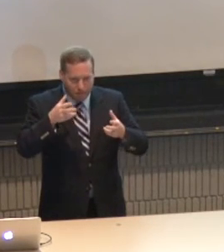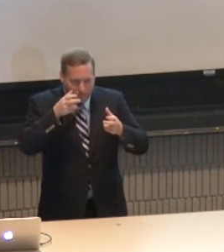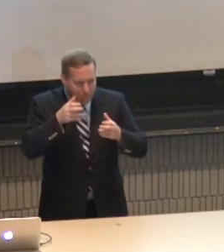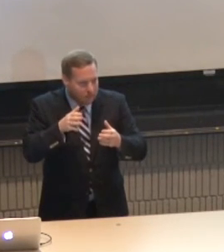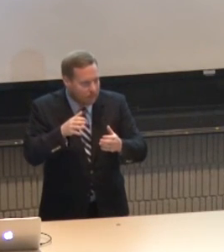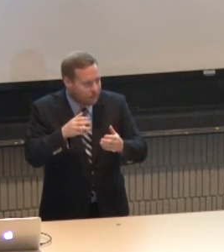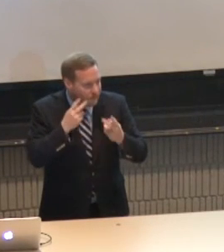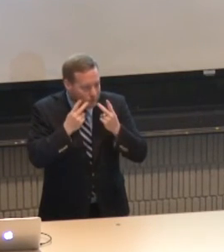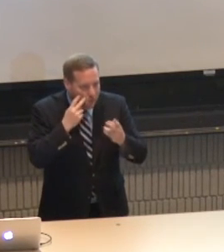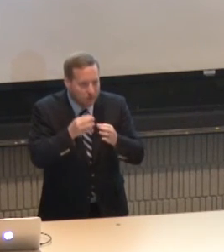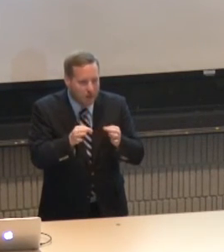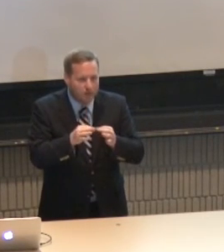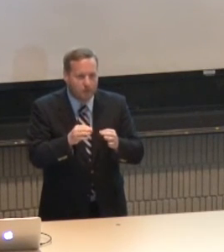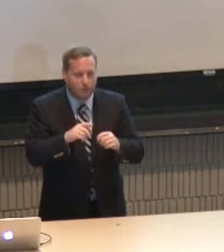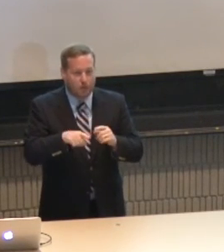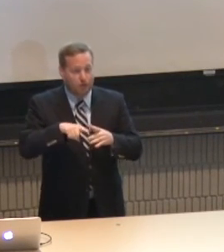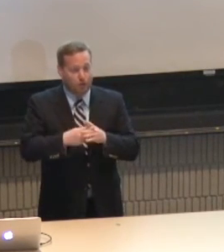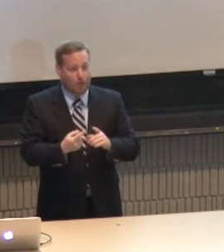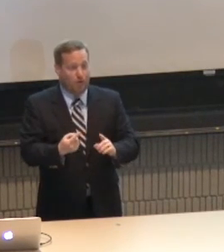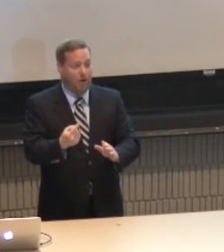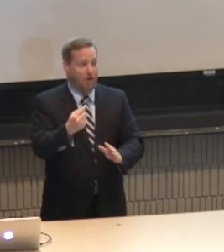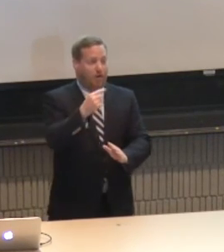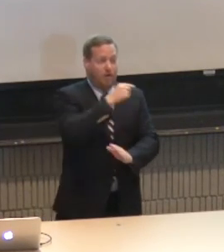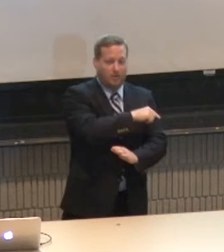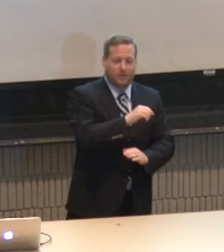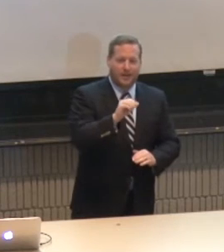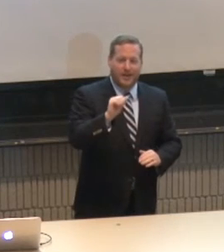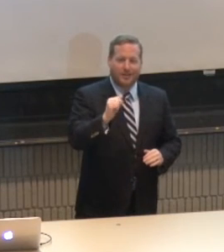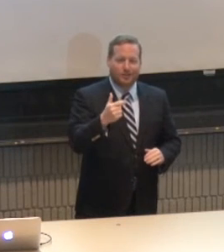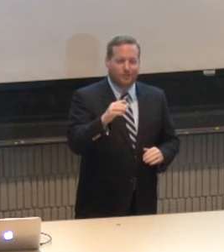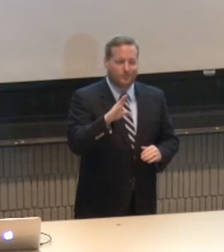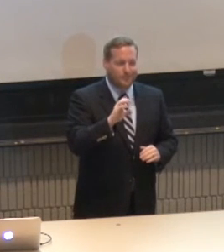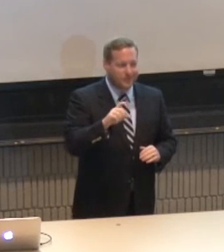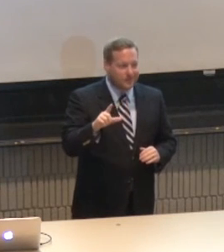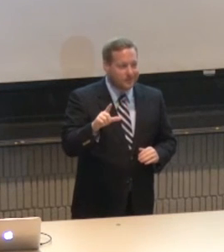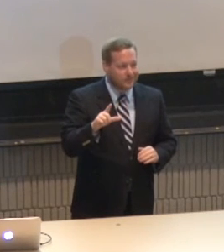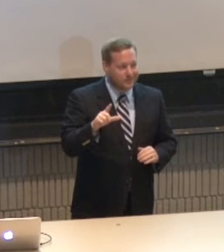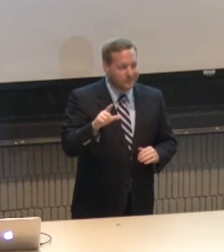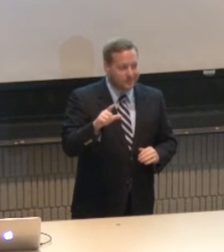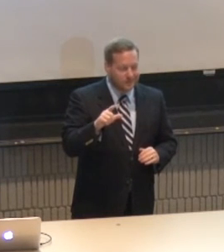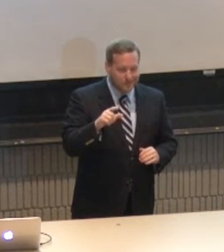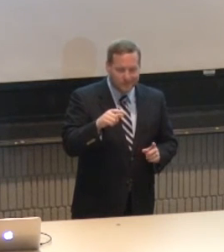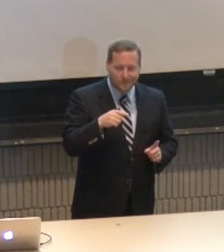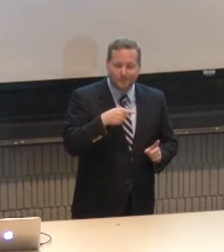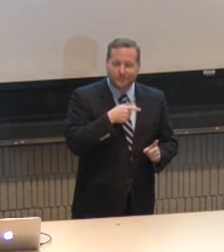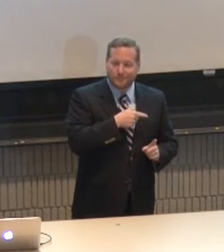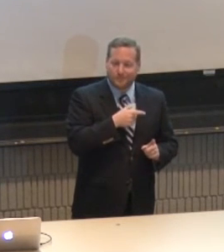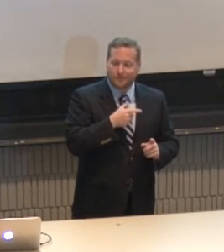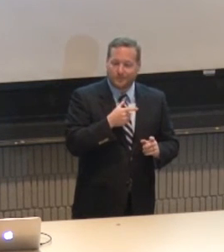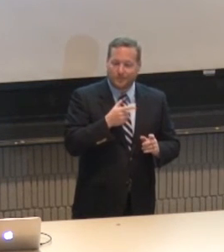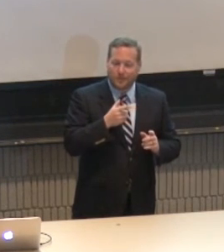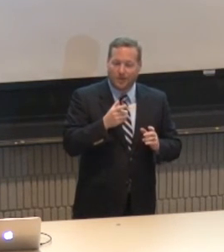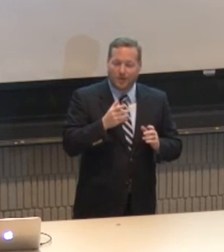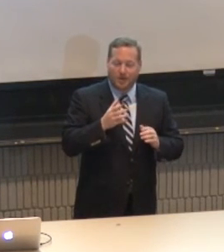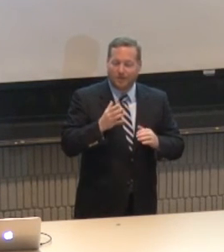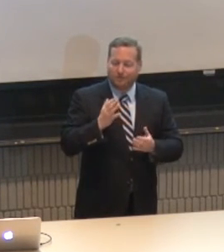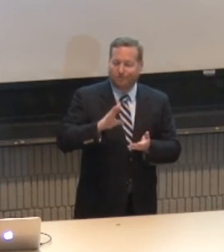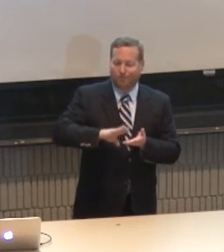I mean, there is a community there that utilizes a visual language. But this goes all the way back to A.G. Bell and